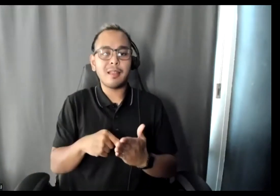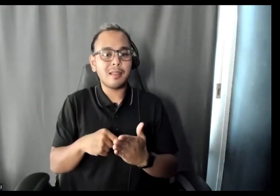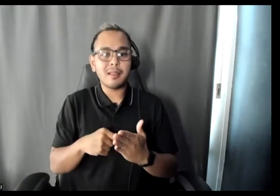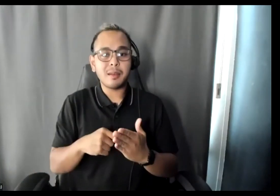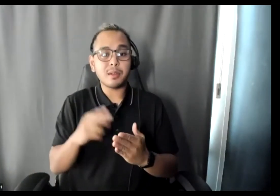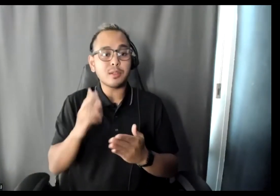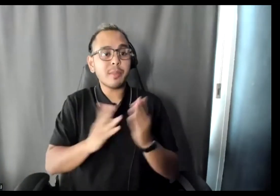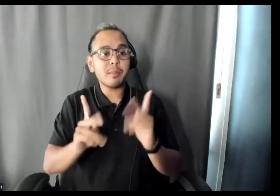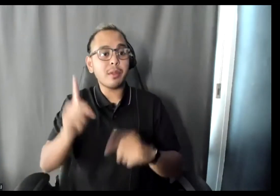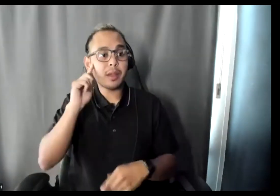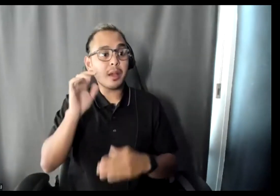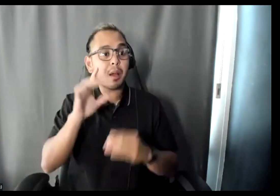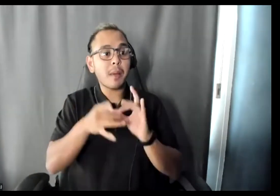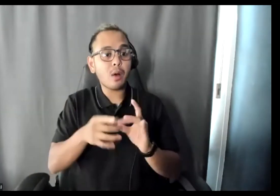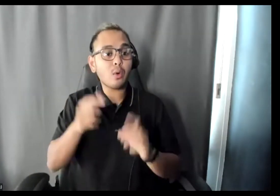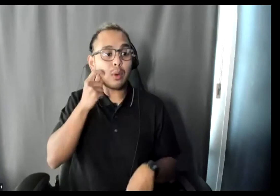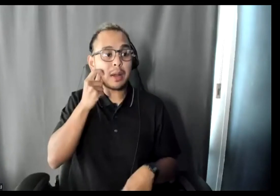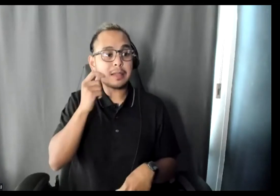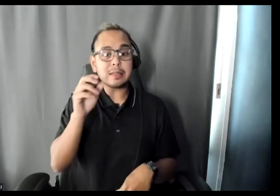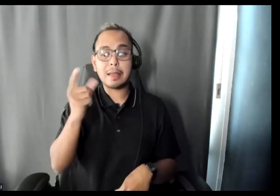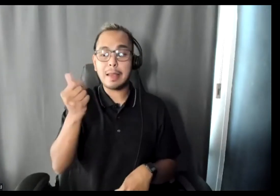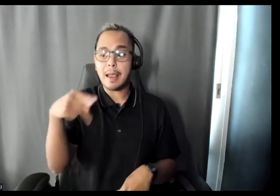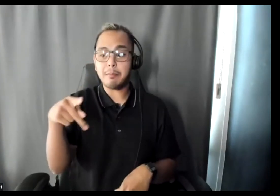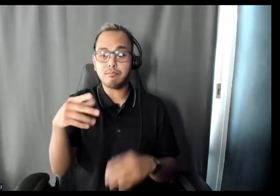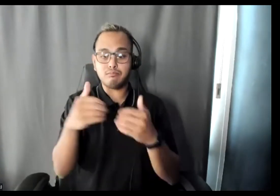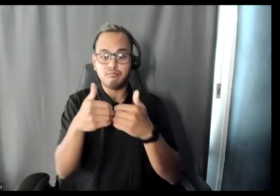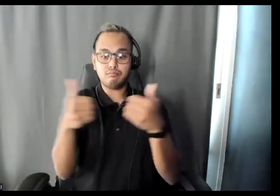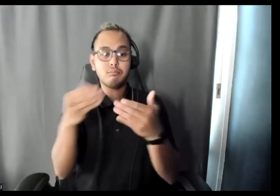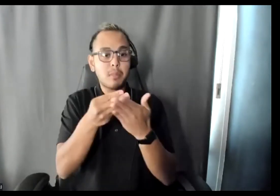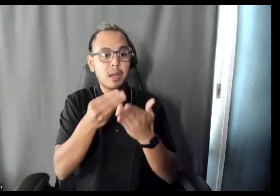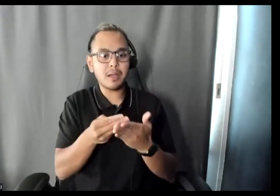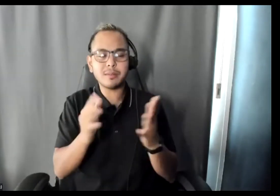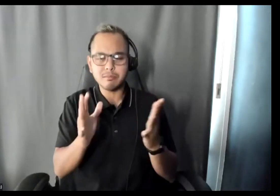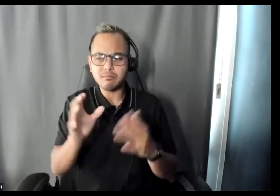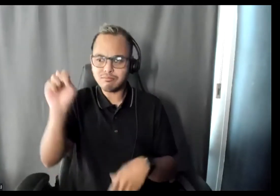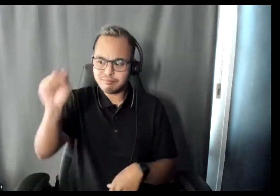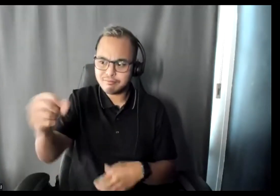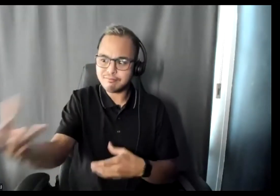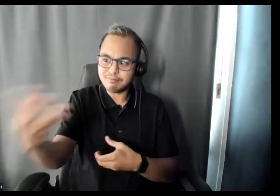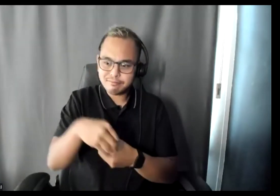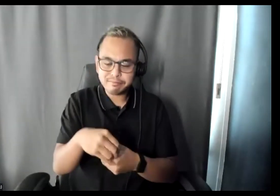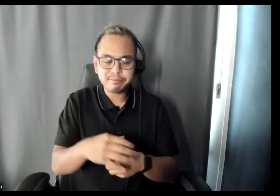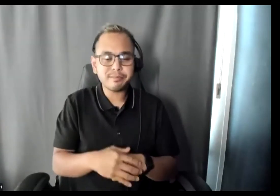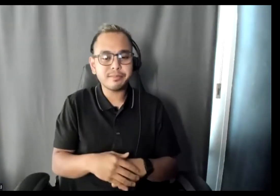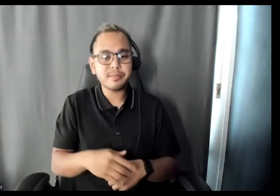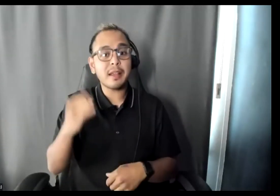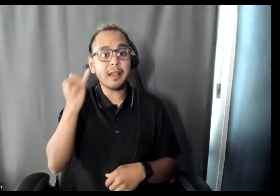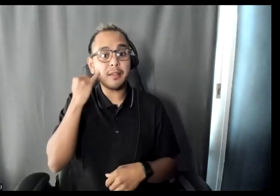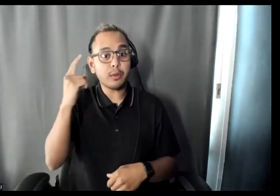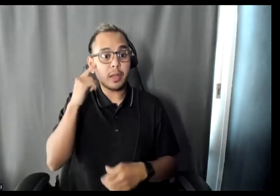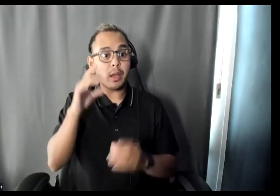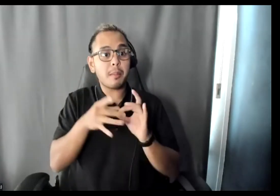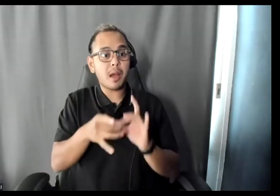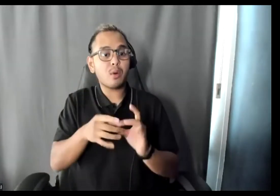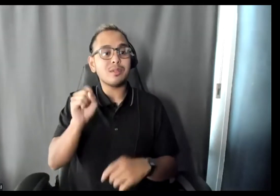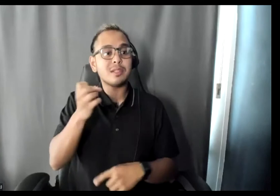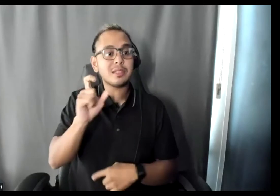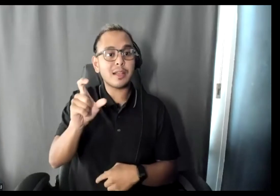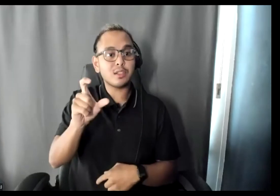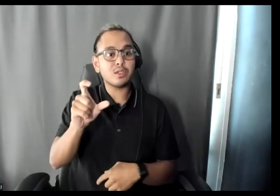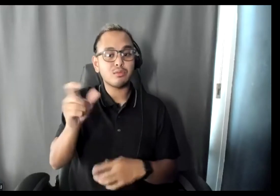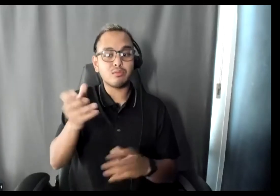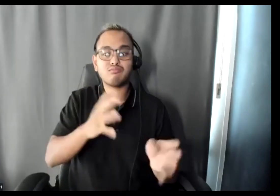wealth gap. Good. It is. Come on in. If you think that this conversation about housing is about sex trafficking of young women and